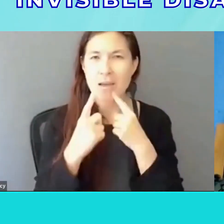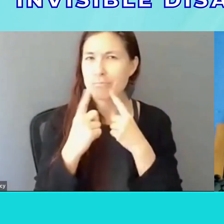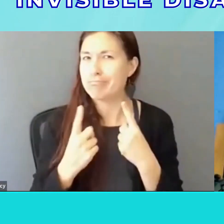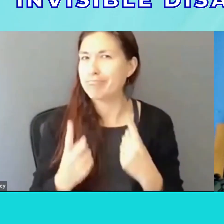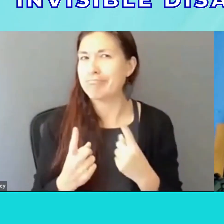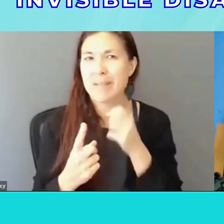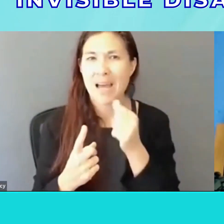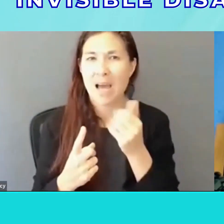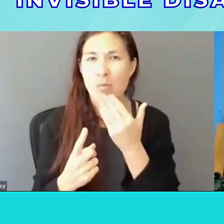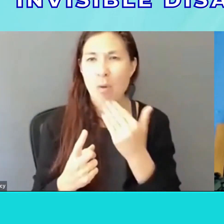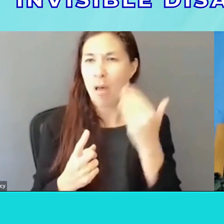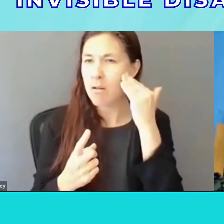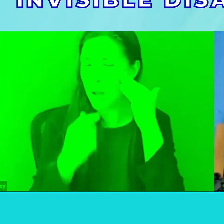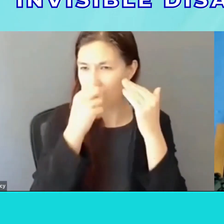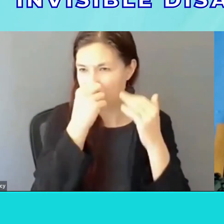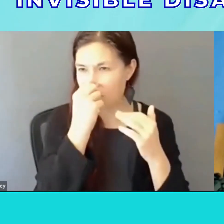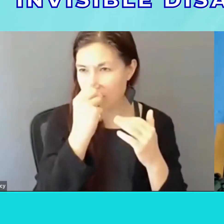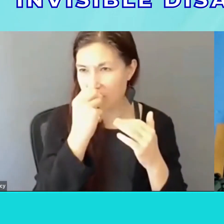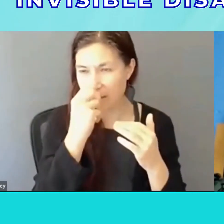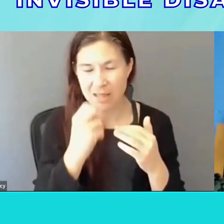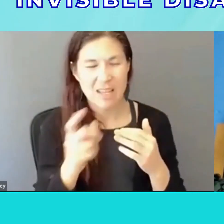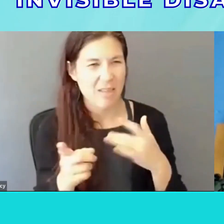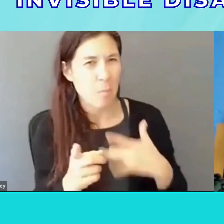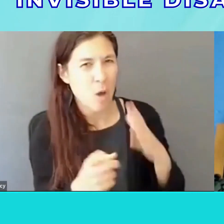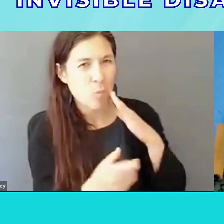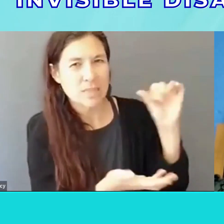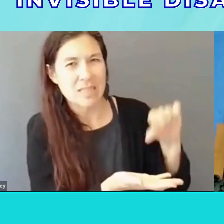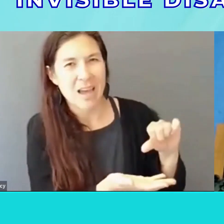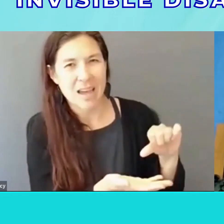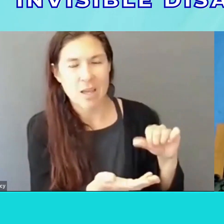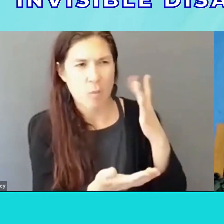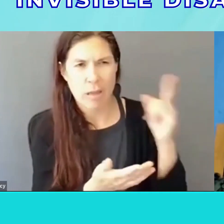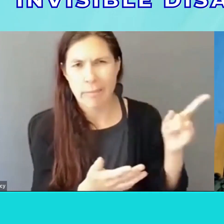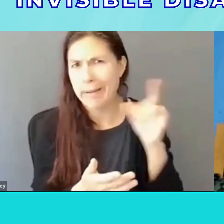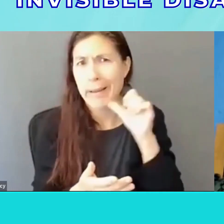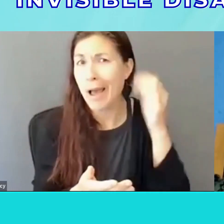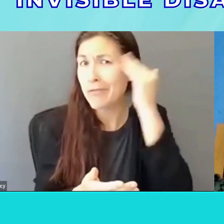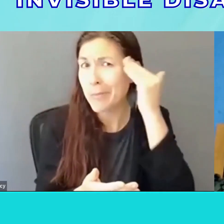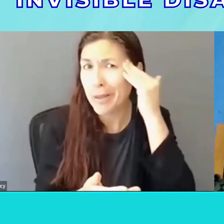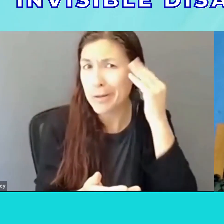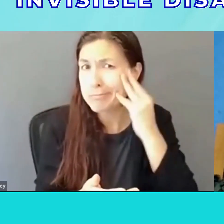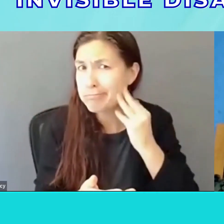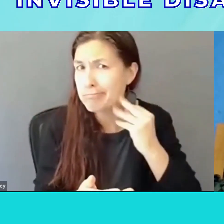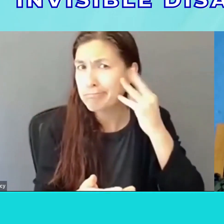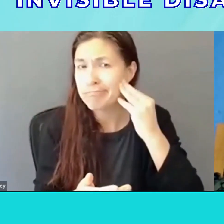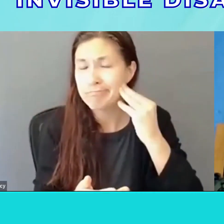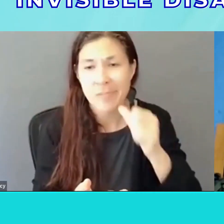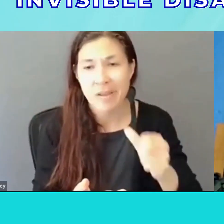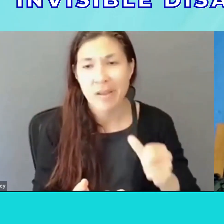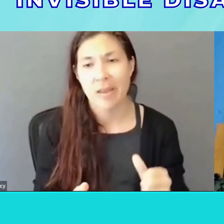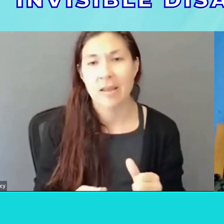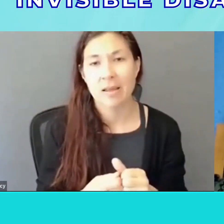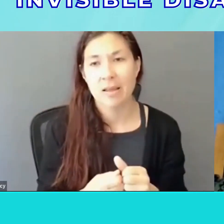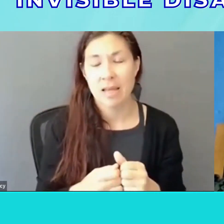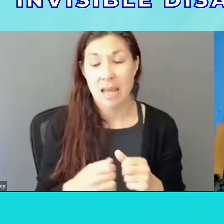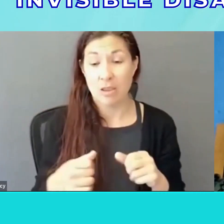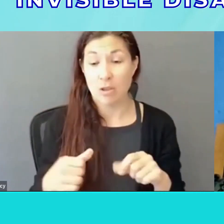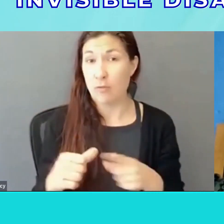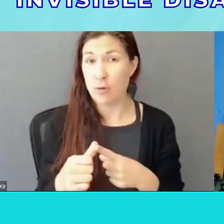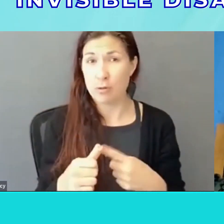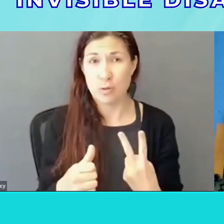And I know Cynthia or Claudia, you had something to say about that, and I suspect others might as well. Sure. So